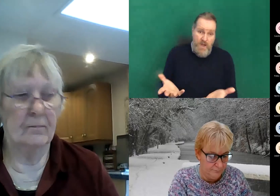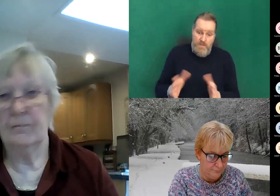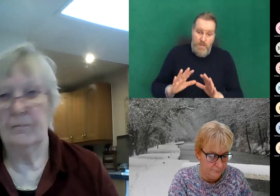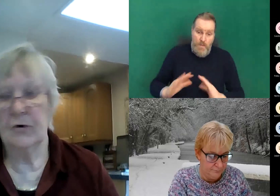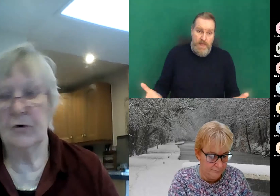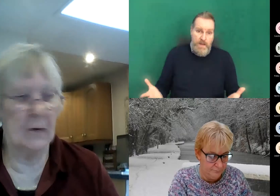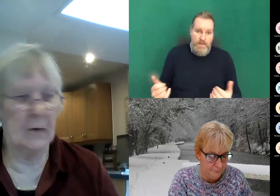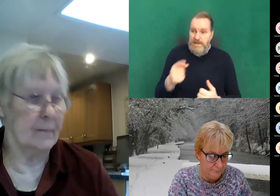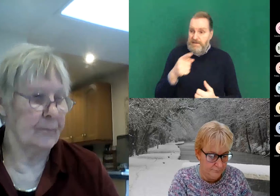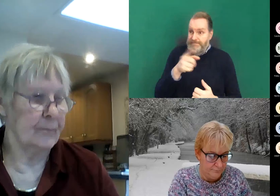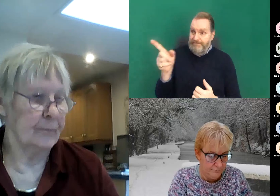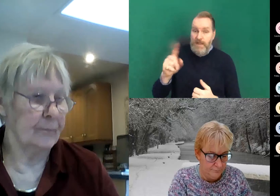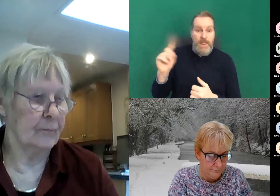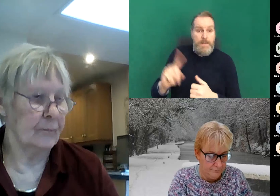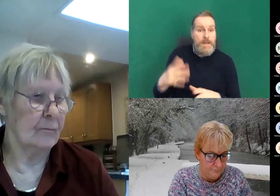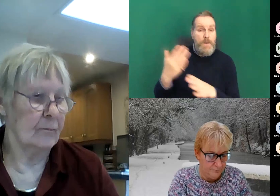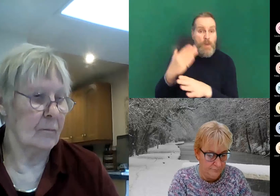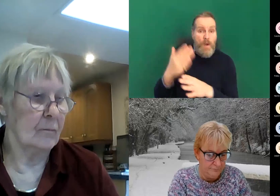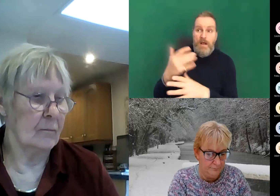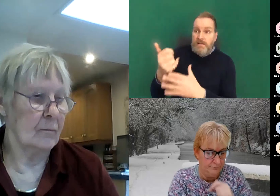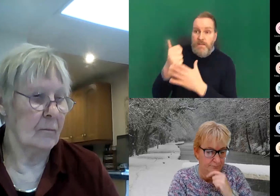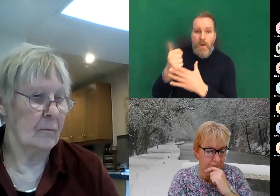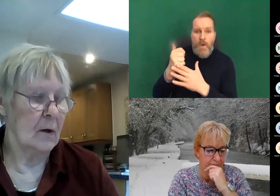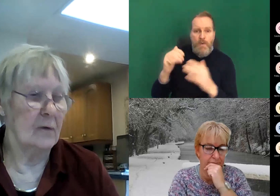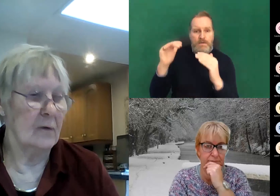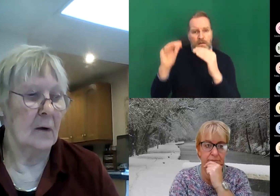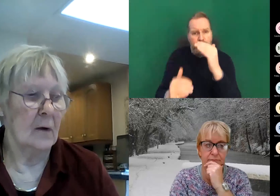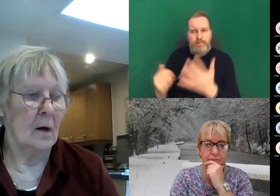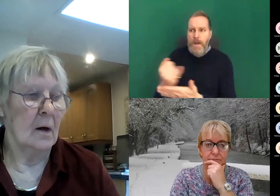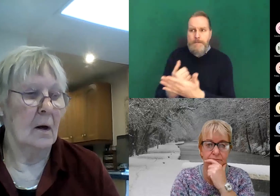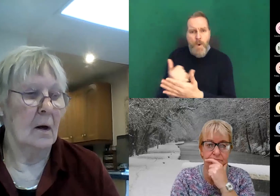to predominate.